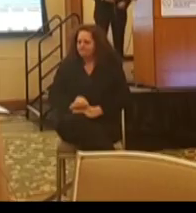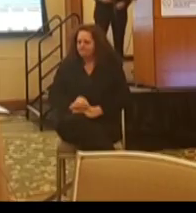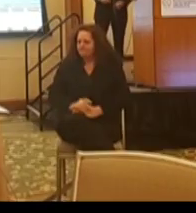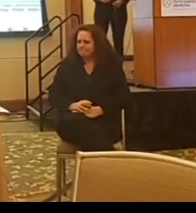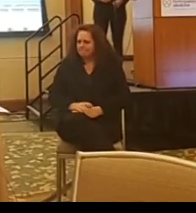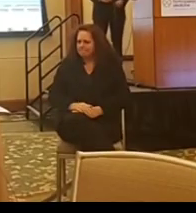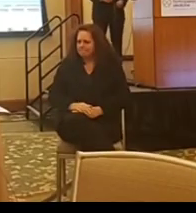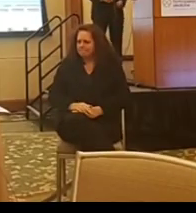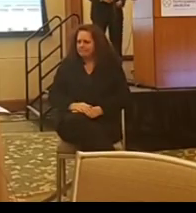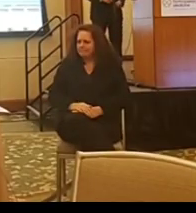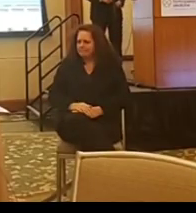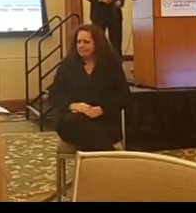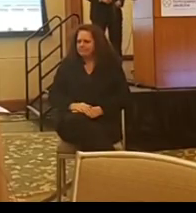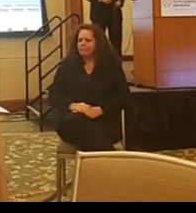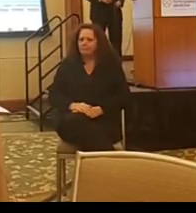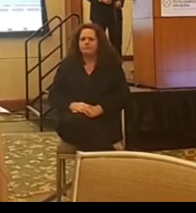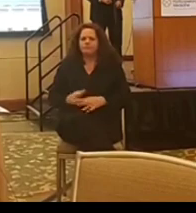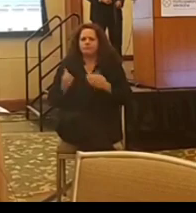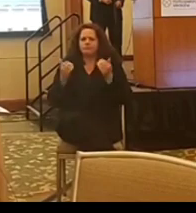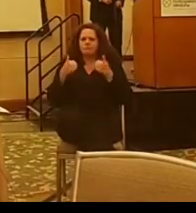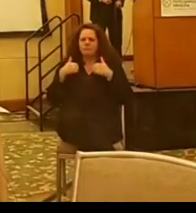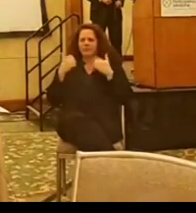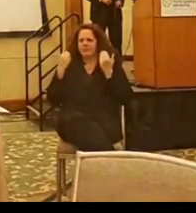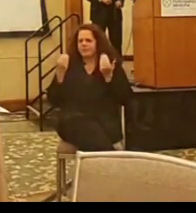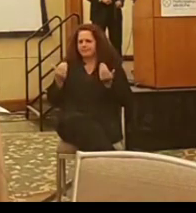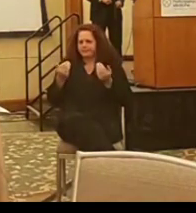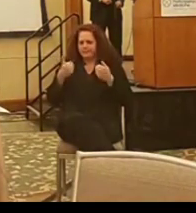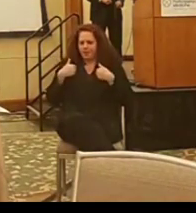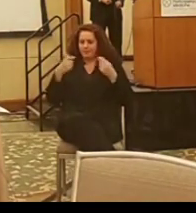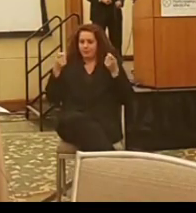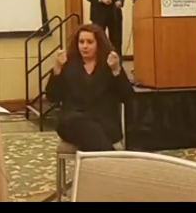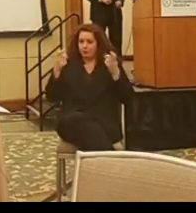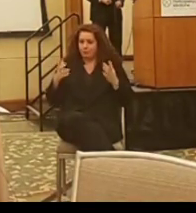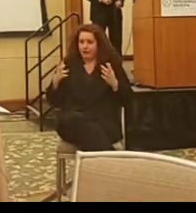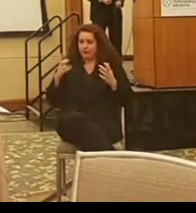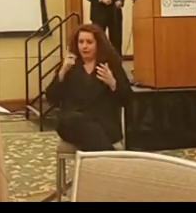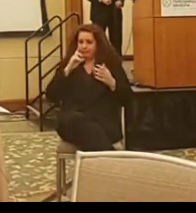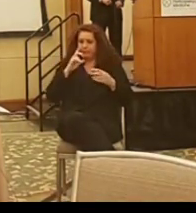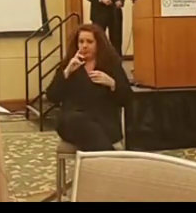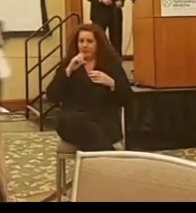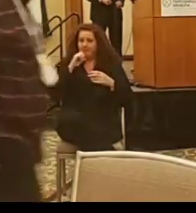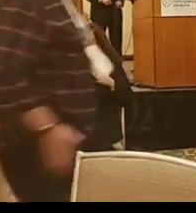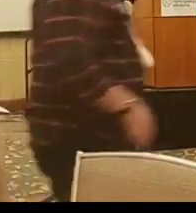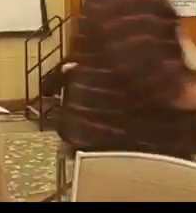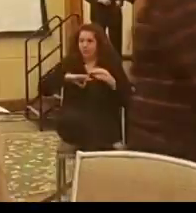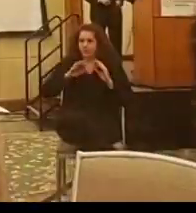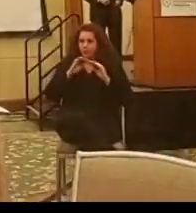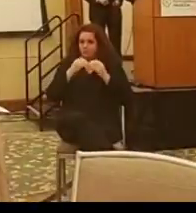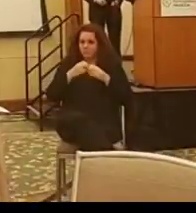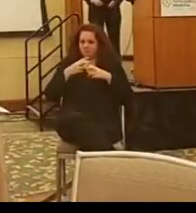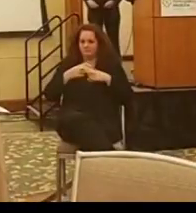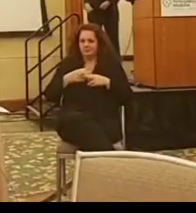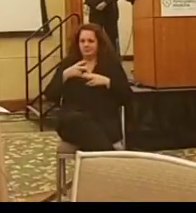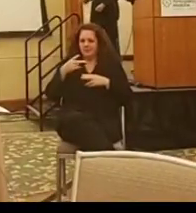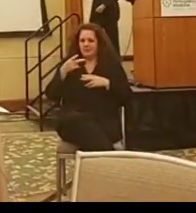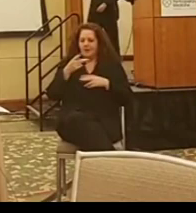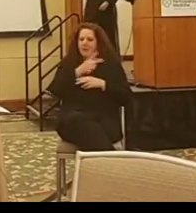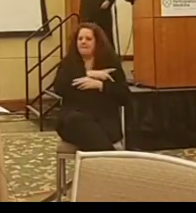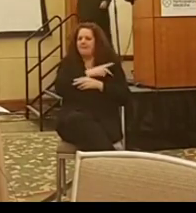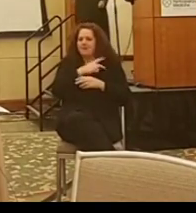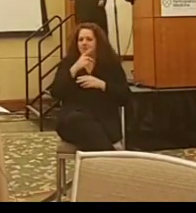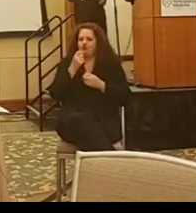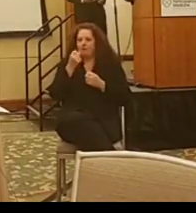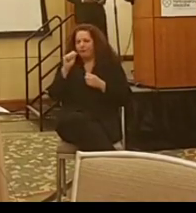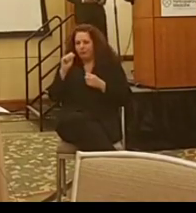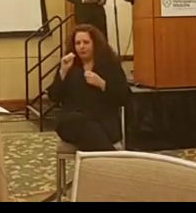So I can go ahead and get started. So I'm the director of a nonprofit organization called The Patient Revolution, which some of you may